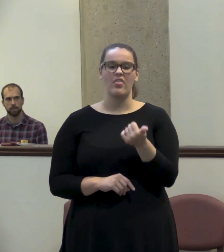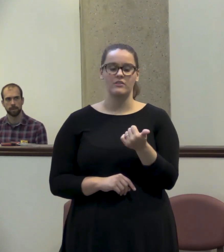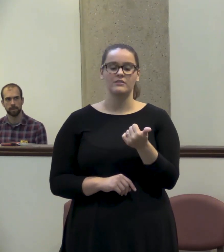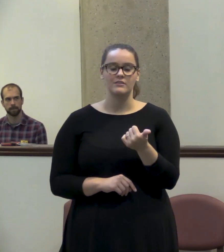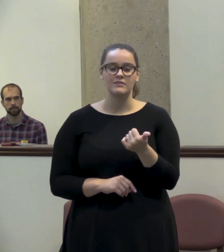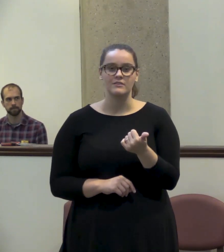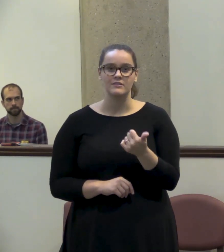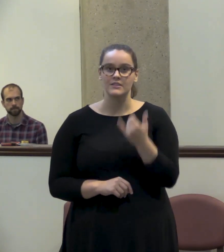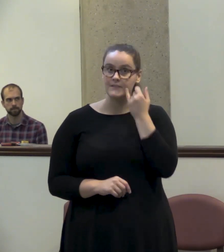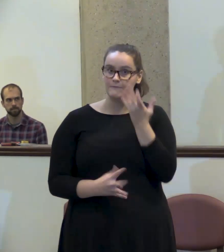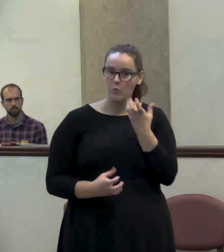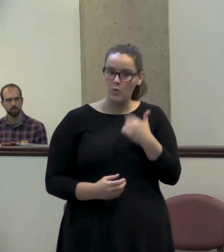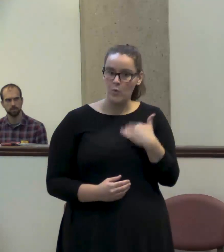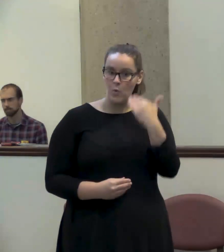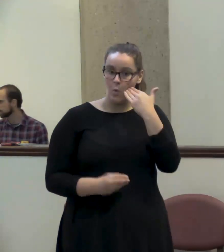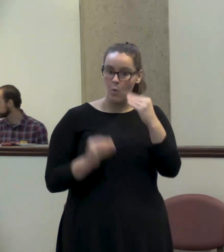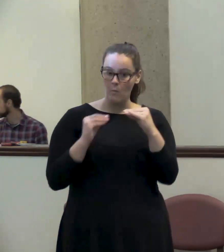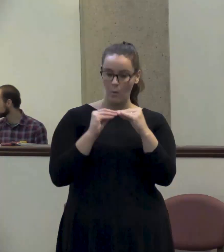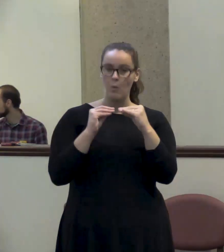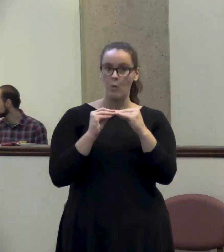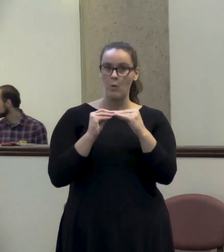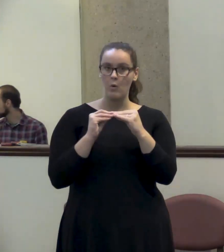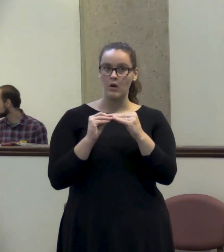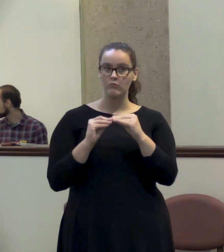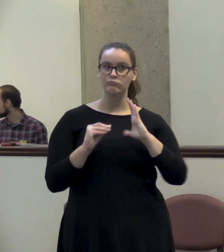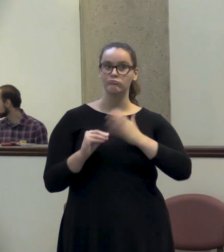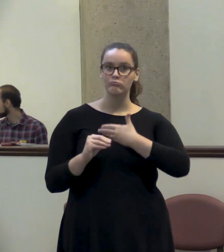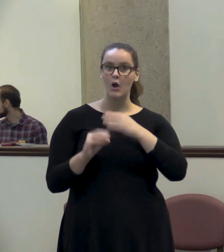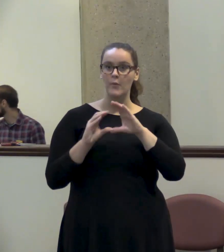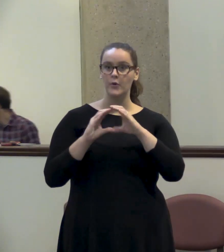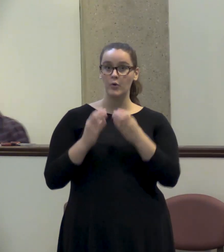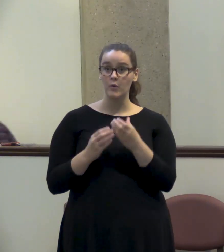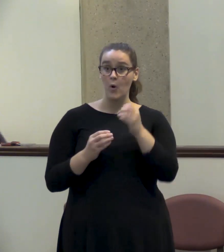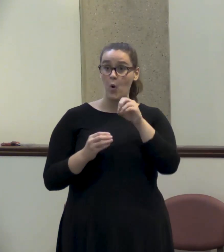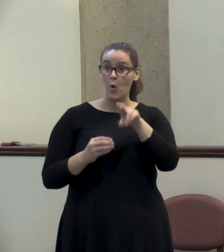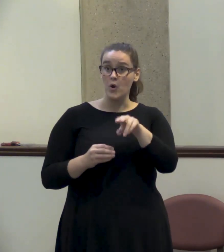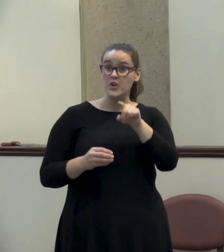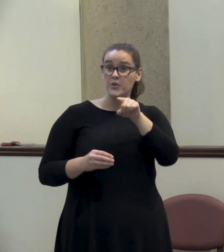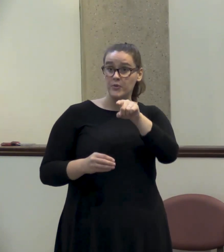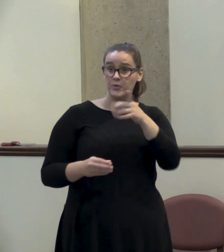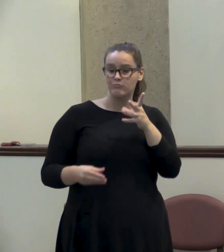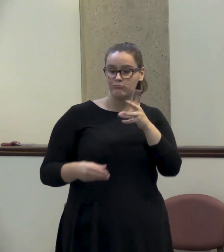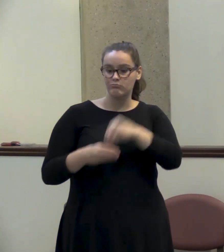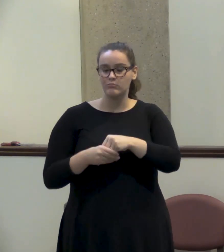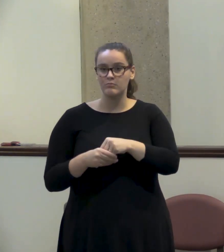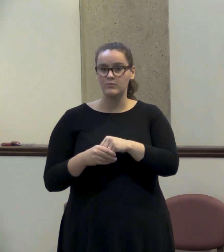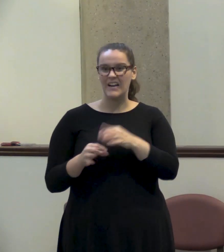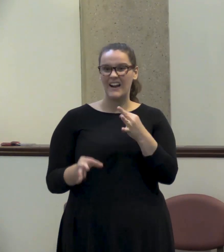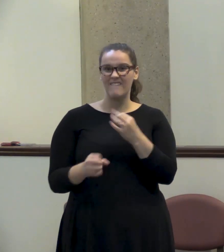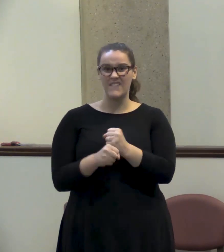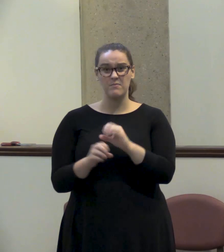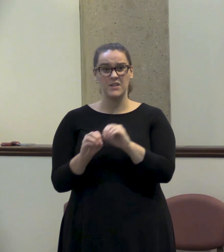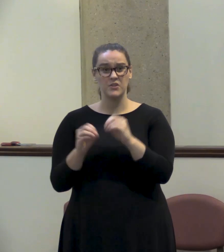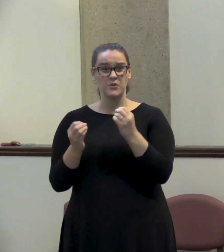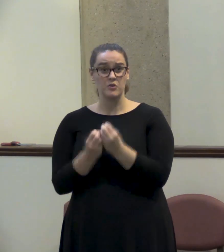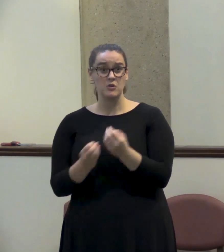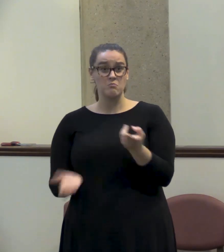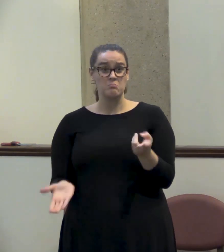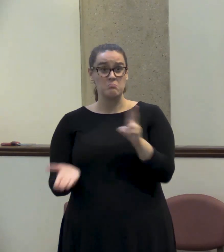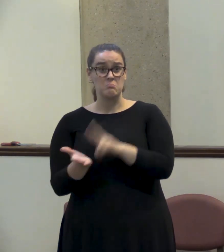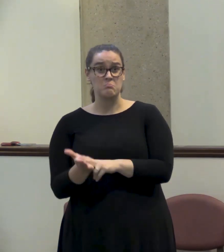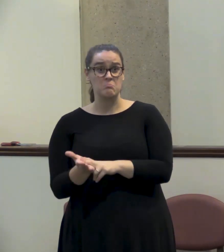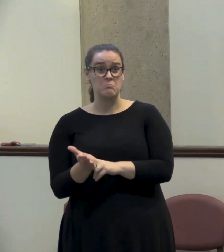know more about this initiative or our group, or you belong to a faith-based group that might be interested in signing a similar pledge and joining